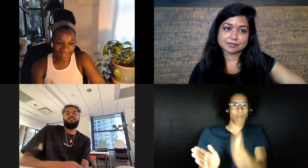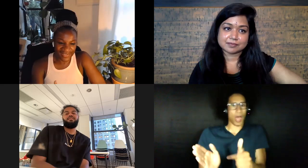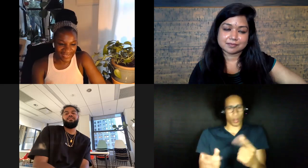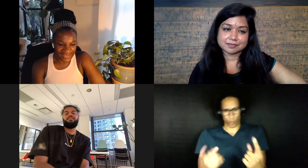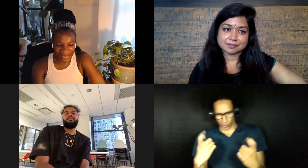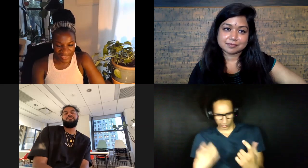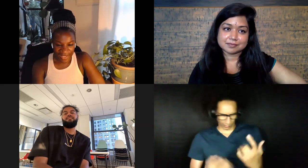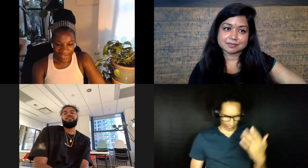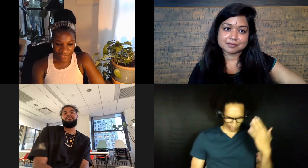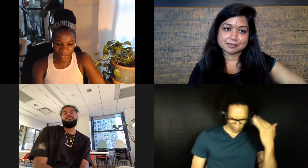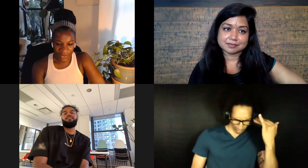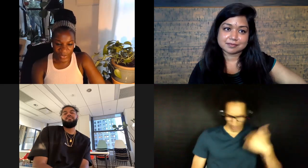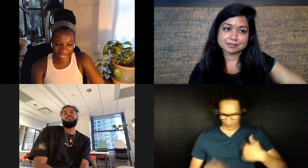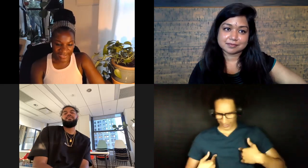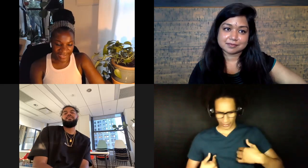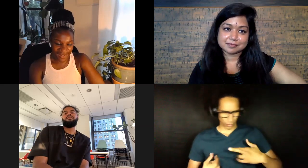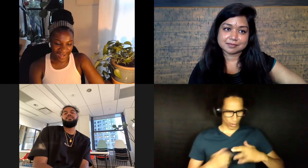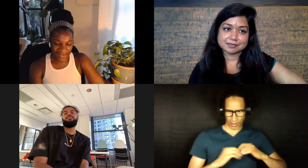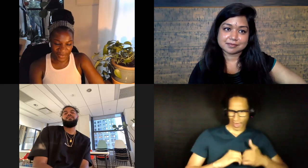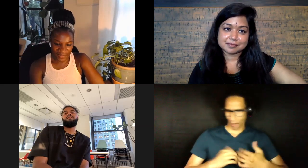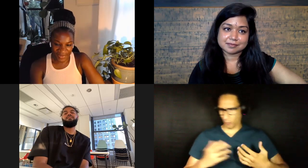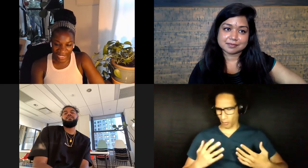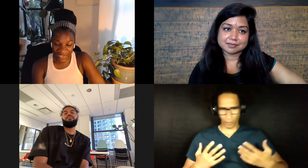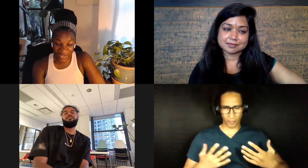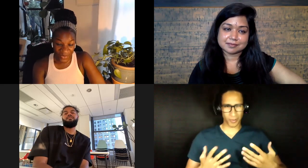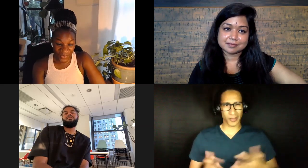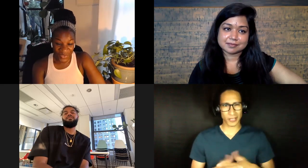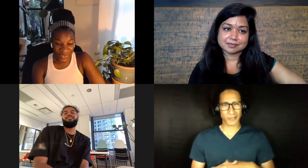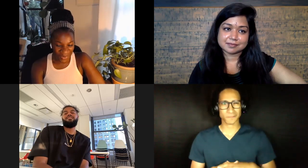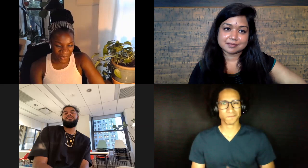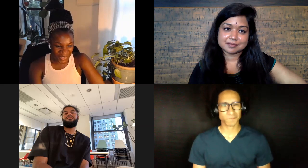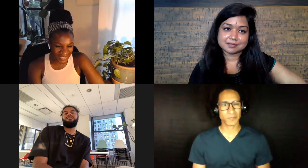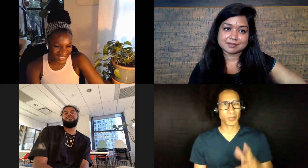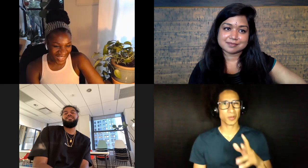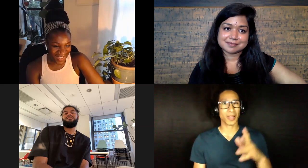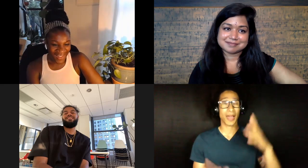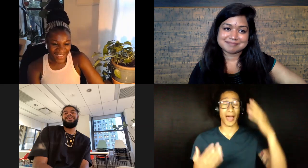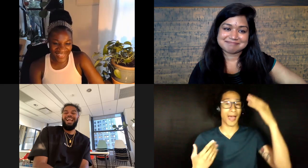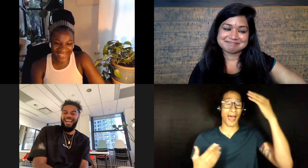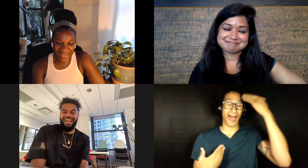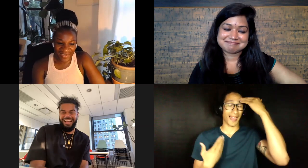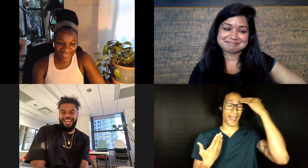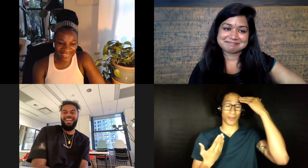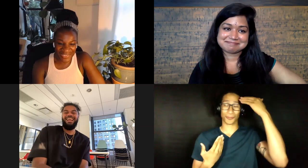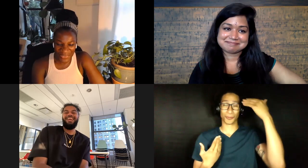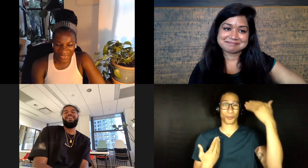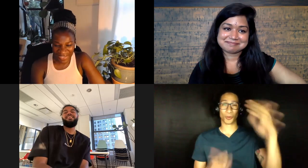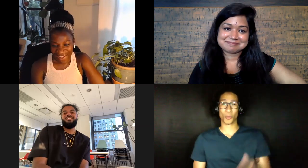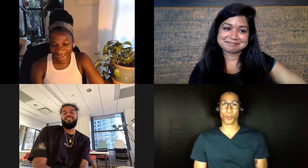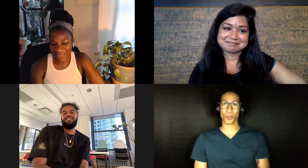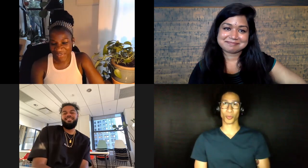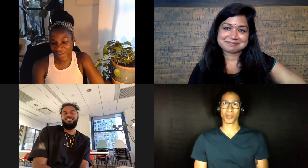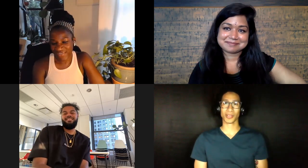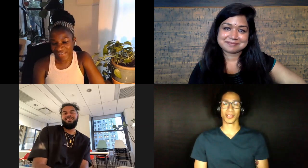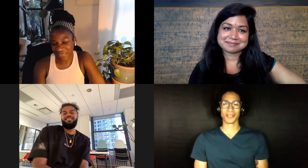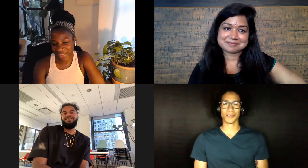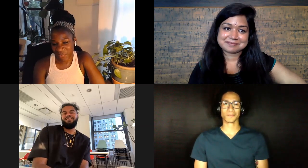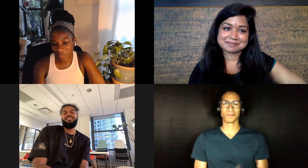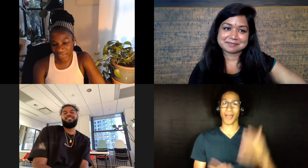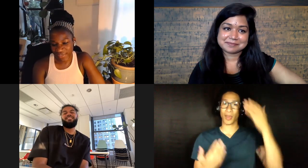I can give back in the best ways possible. And I think like because it's such a new thing and it only happened like 50 years ago and stuff like